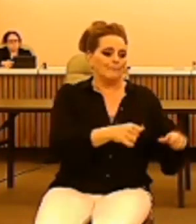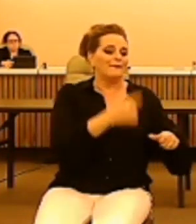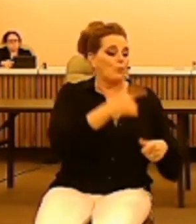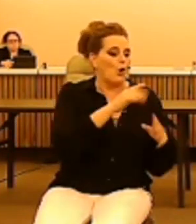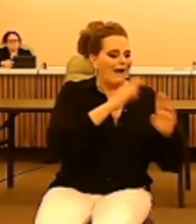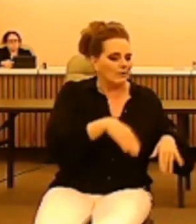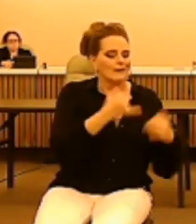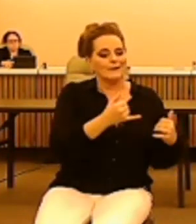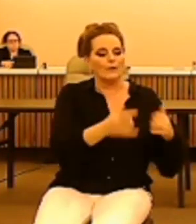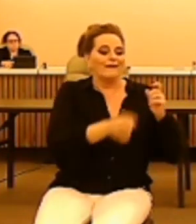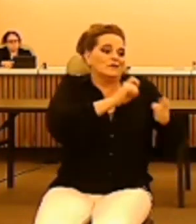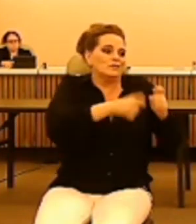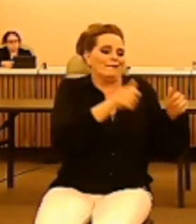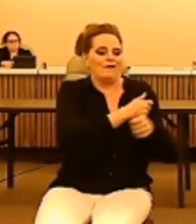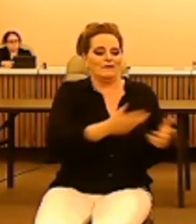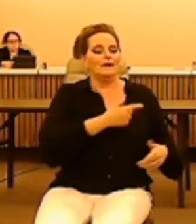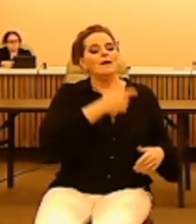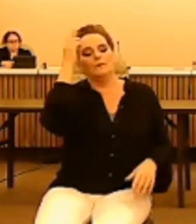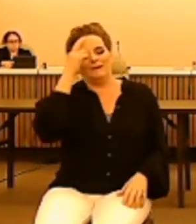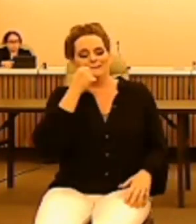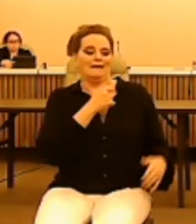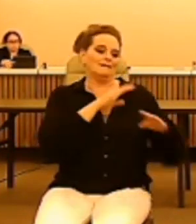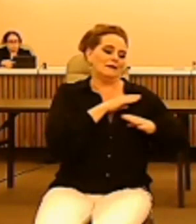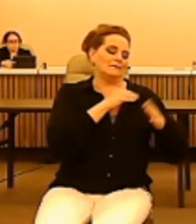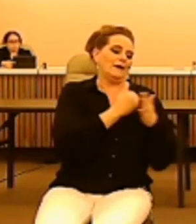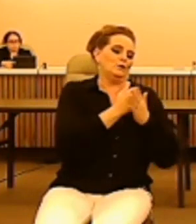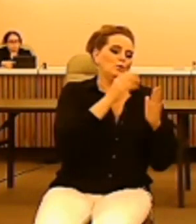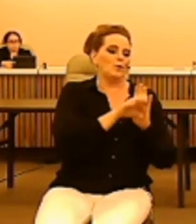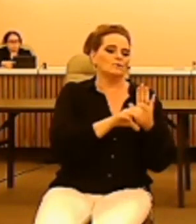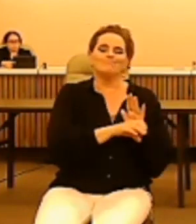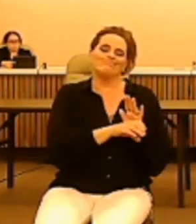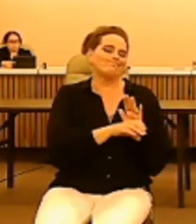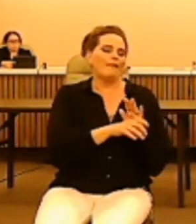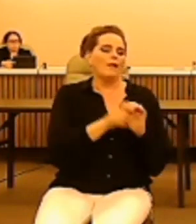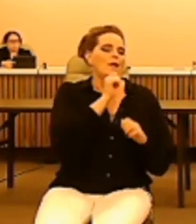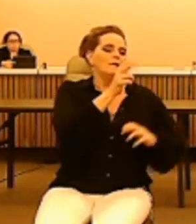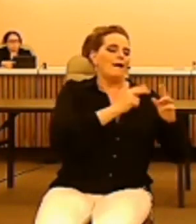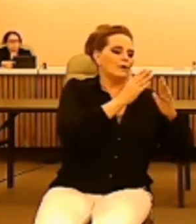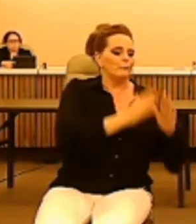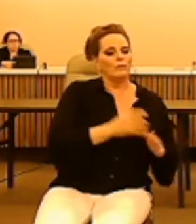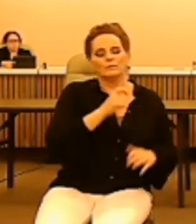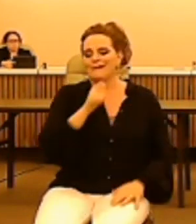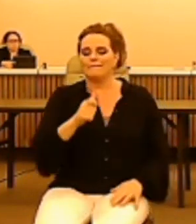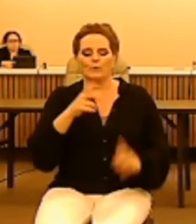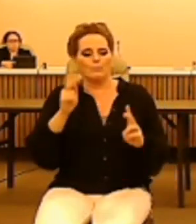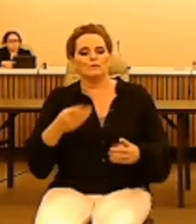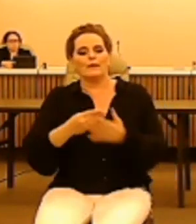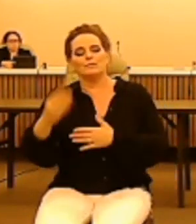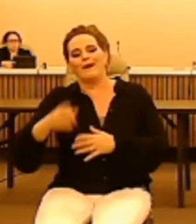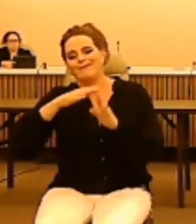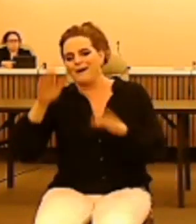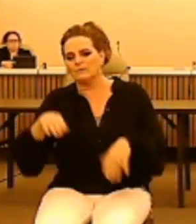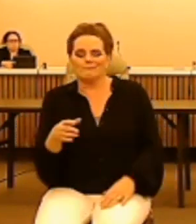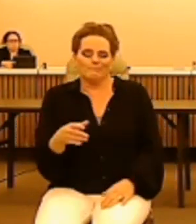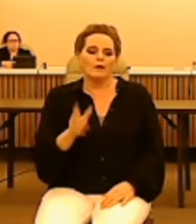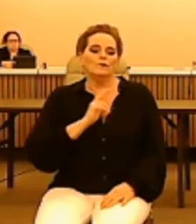they have to change everything because it has to meet the new codes. That's not fair to the builder. It's not fair to the homeowner. And so we want